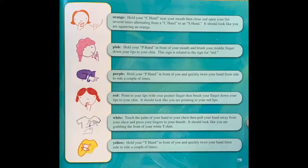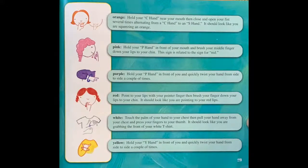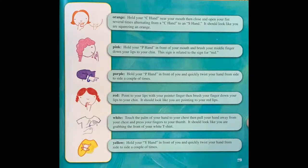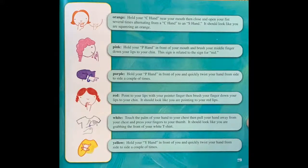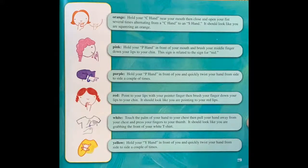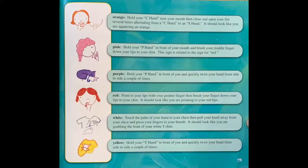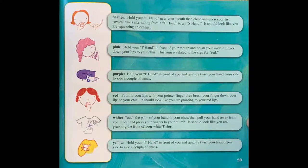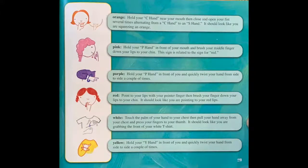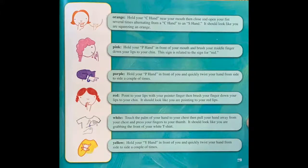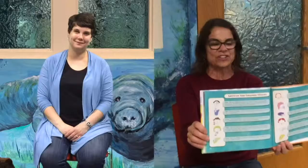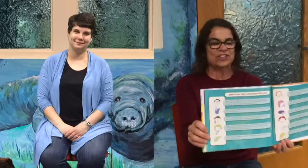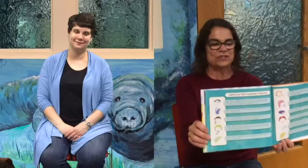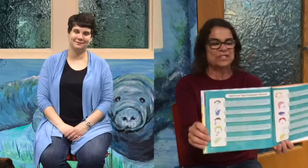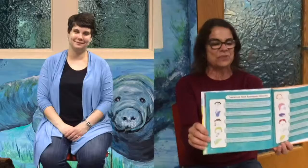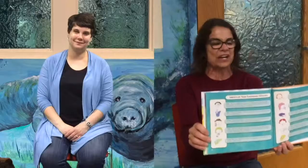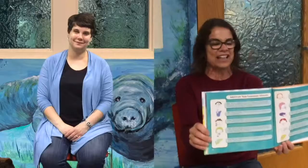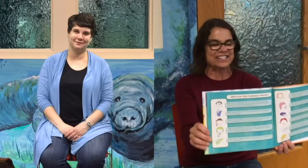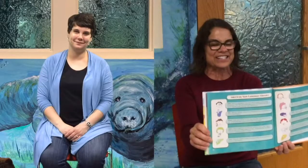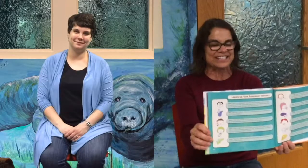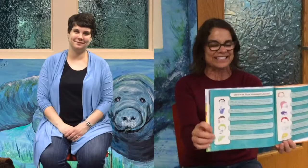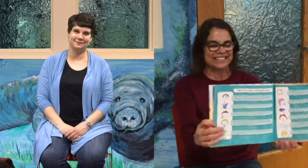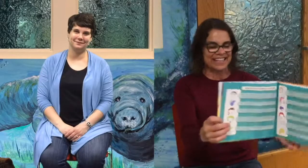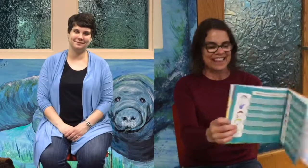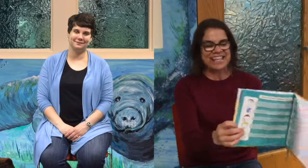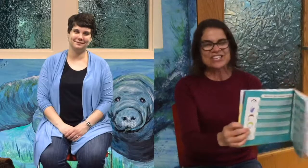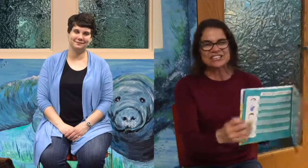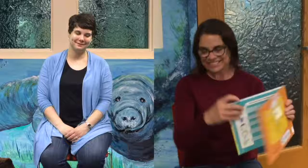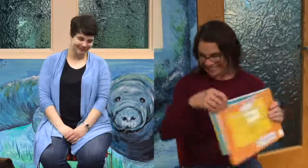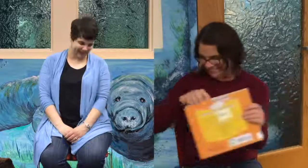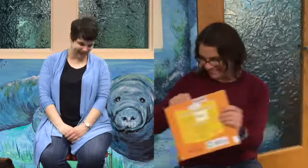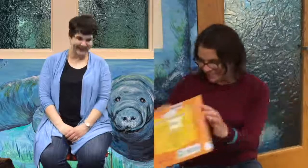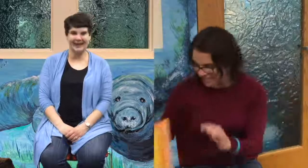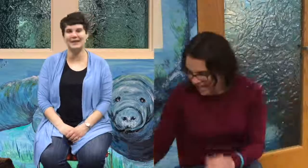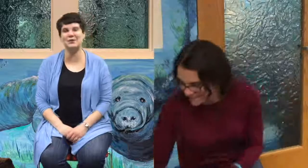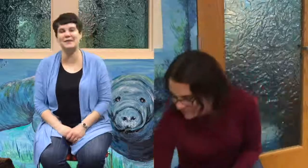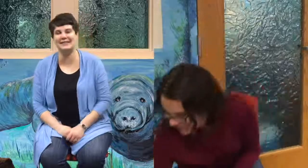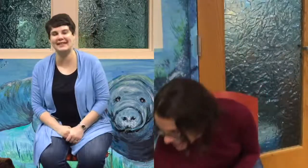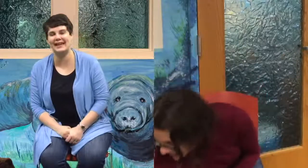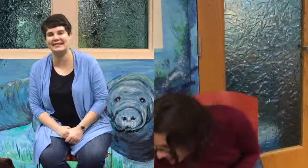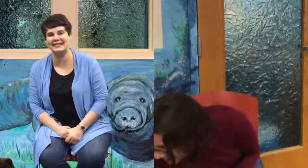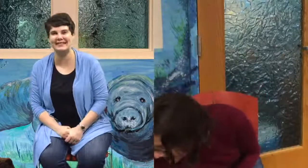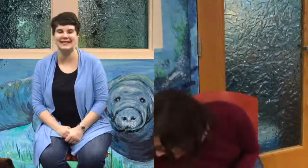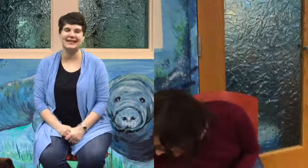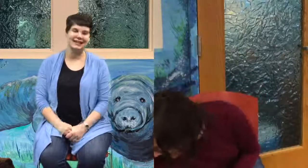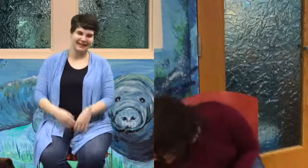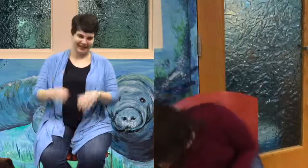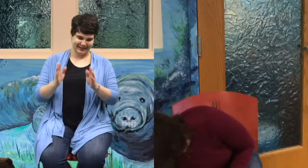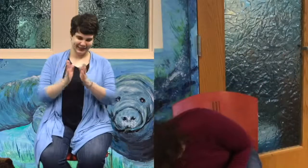at this as well so that you can learn some more colors. Thank you. Good Thank job, you, everybody. Ms. Nancy. Thank you.